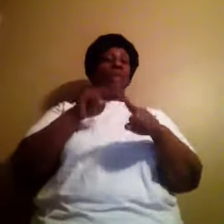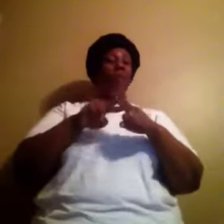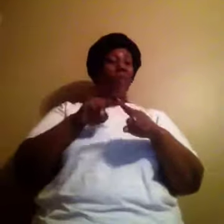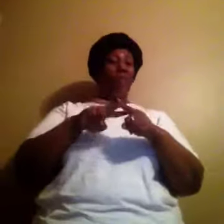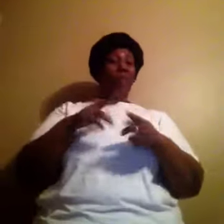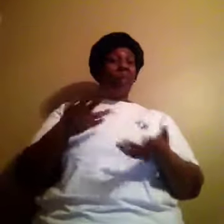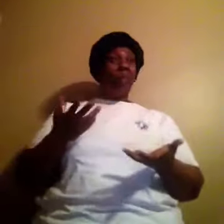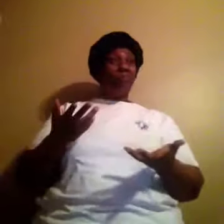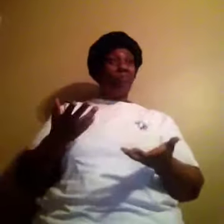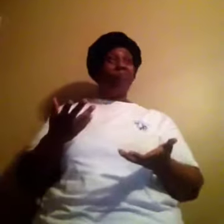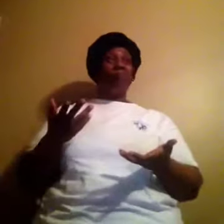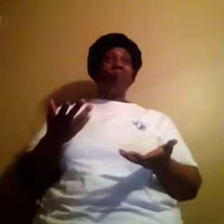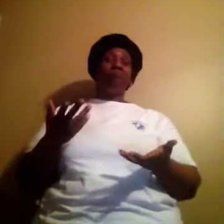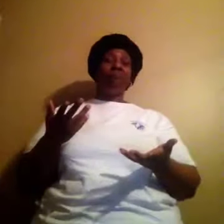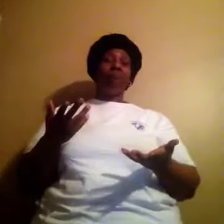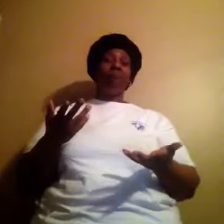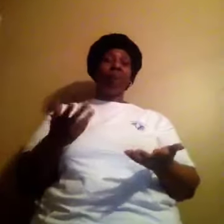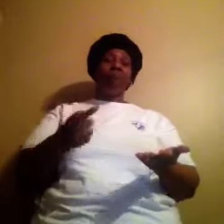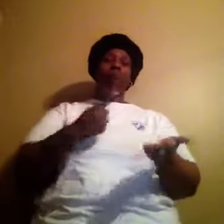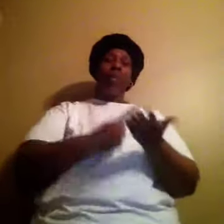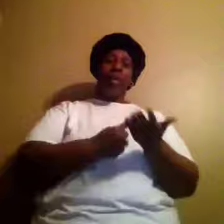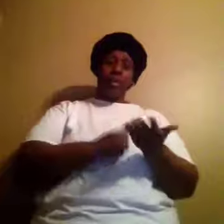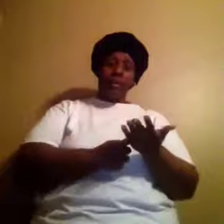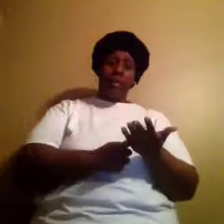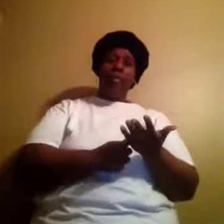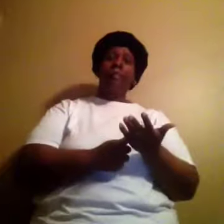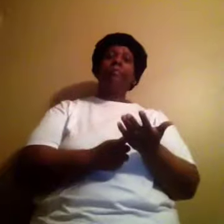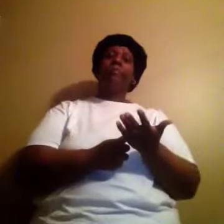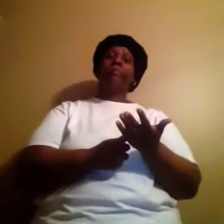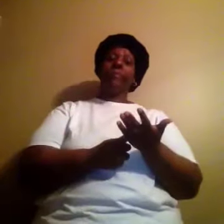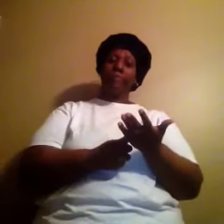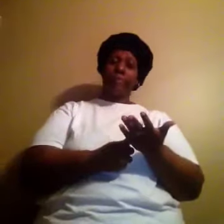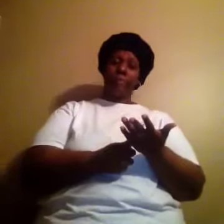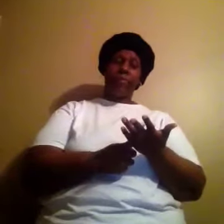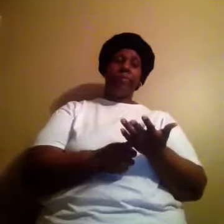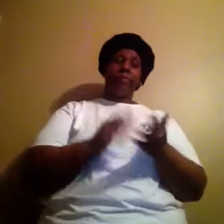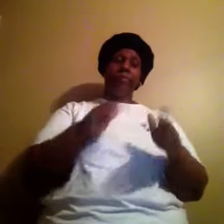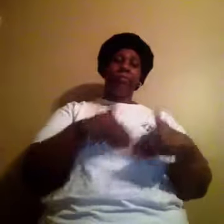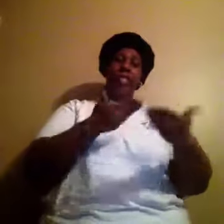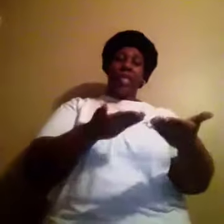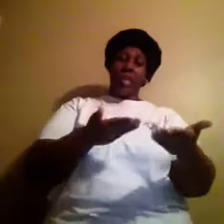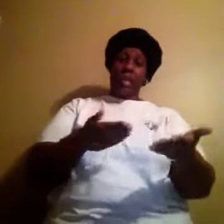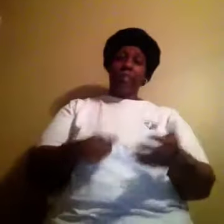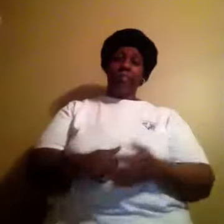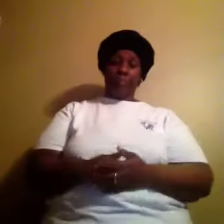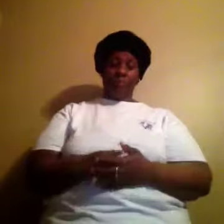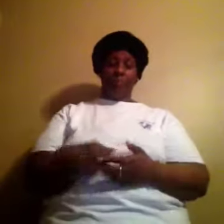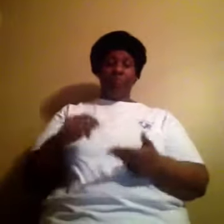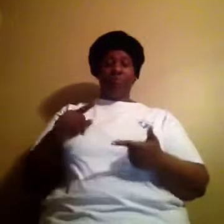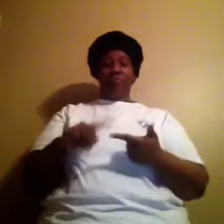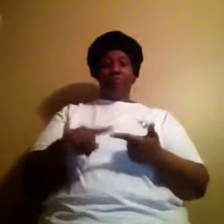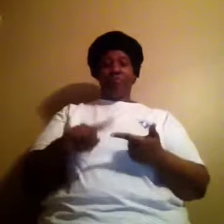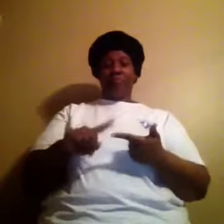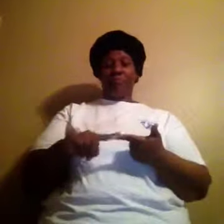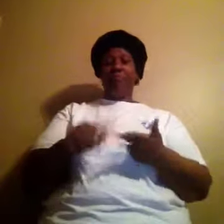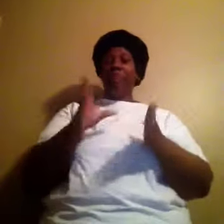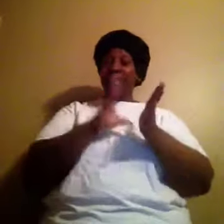vocabulary, we talked about it, we presented it, they repeated it, and